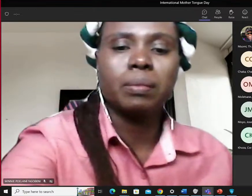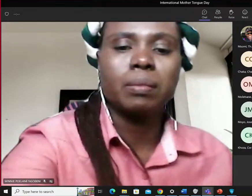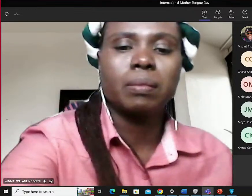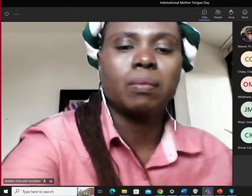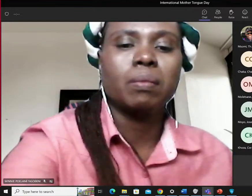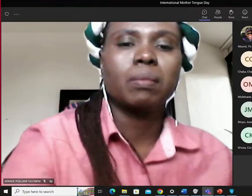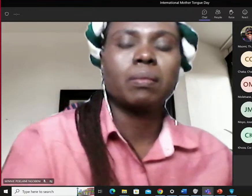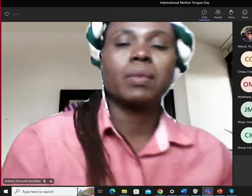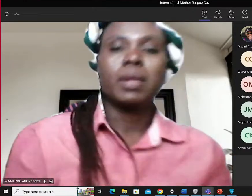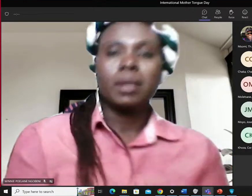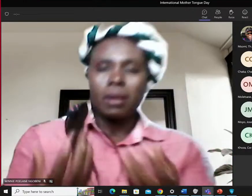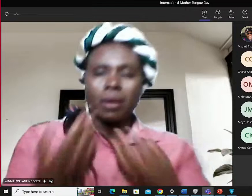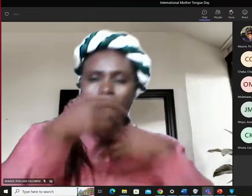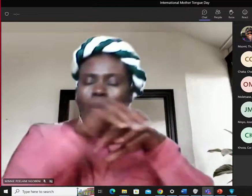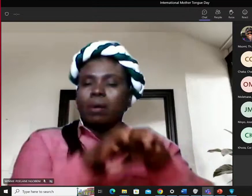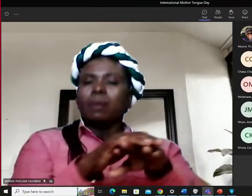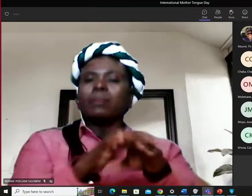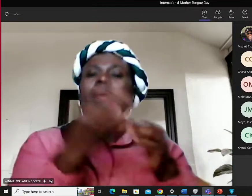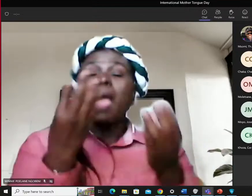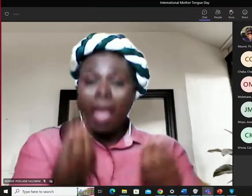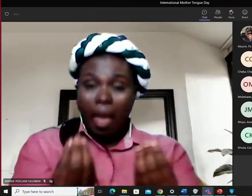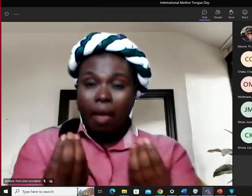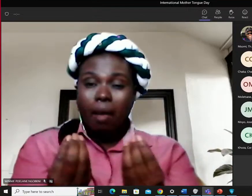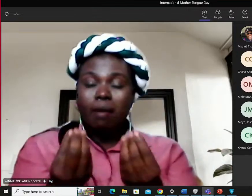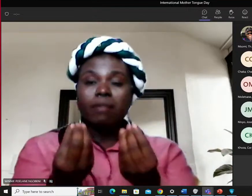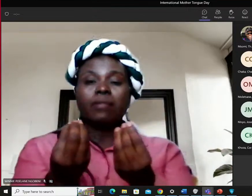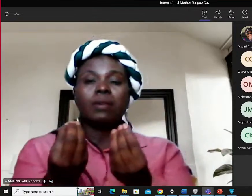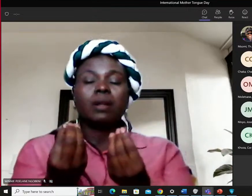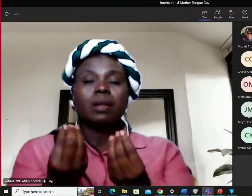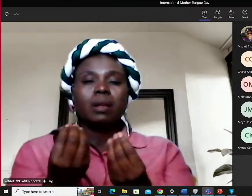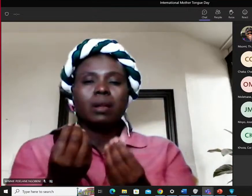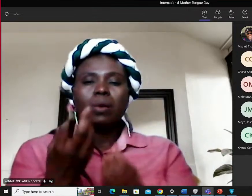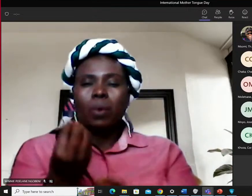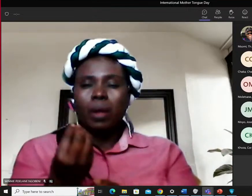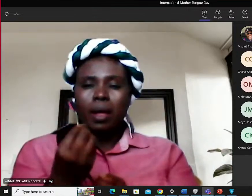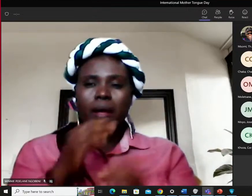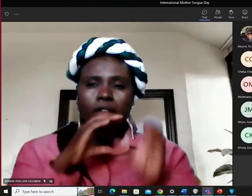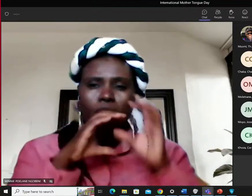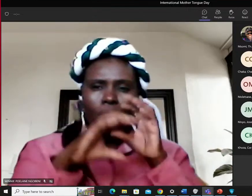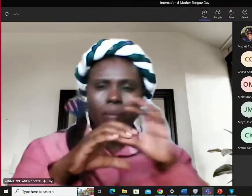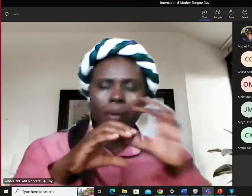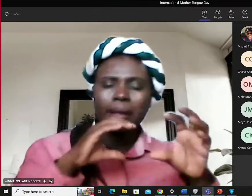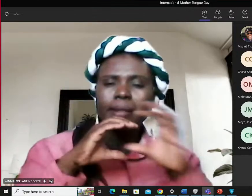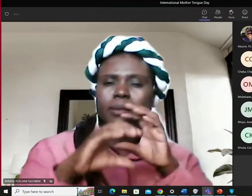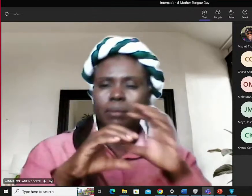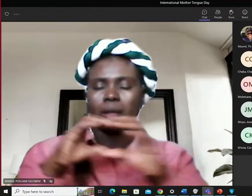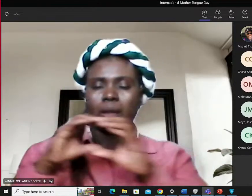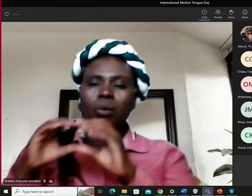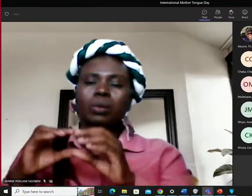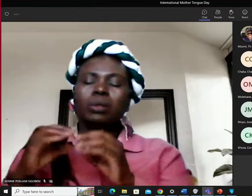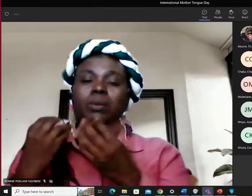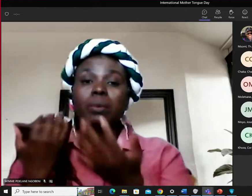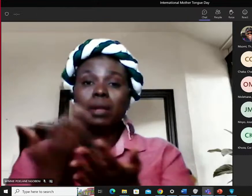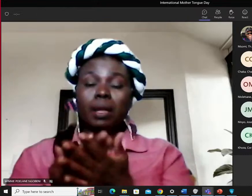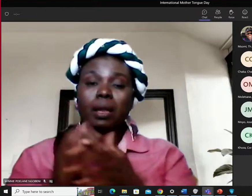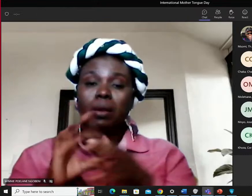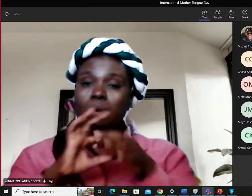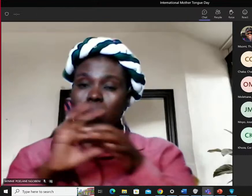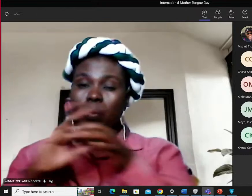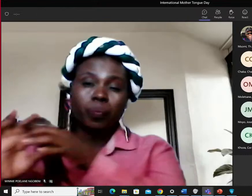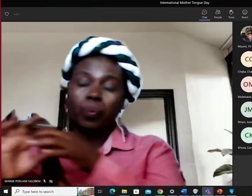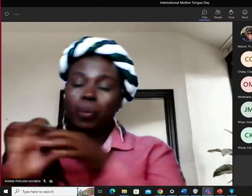combined method seriously at the Milan Congress. And current educators,